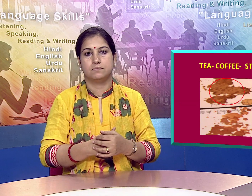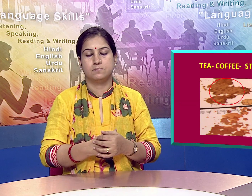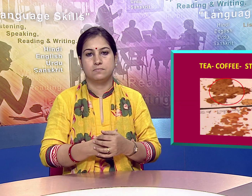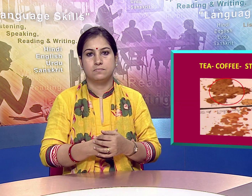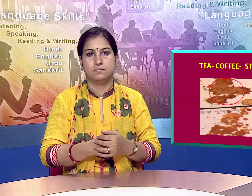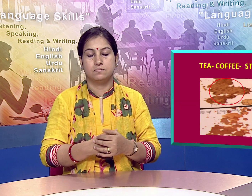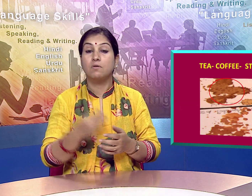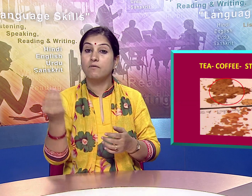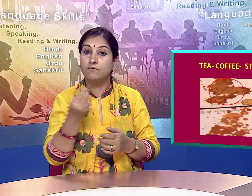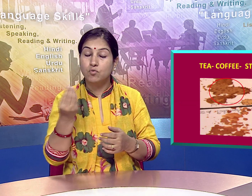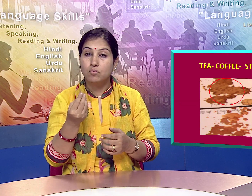are some marks